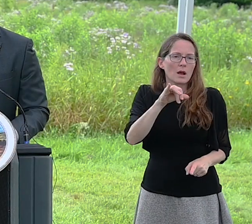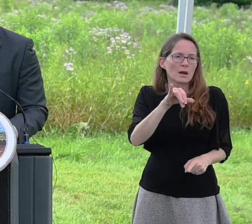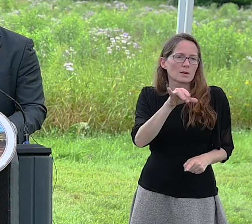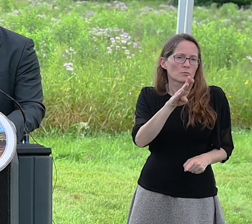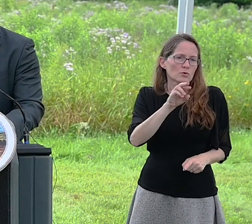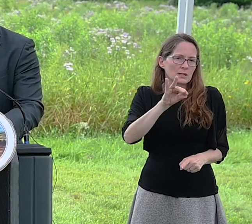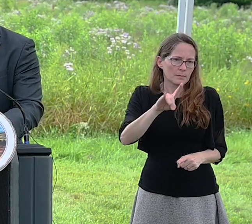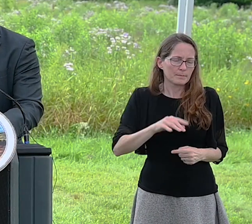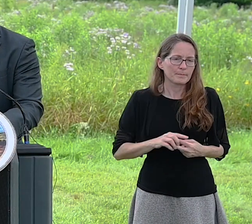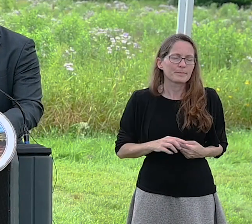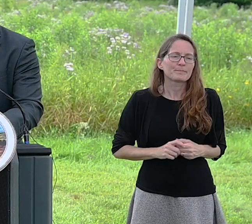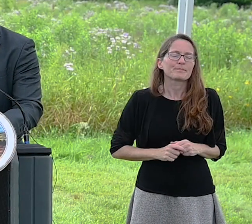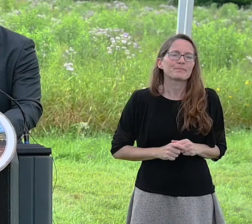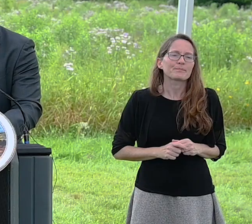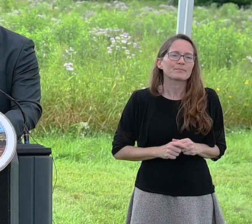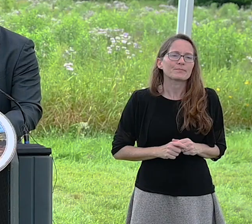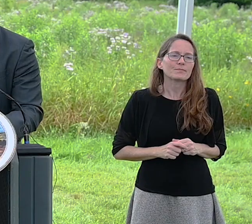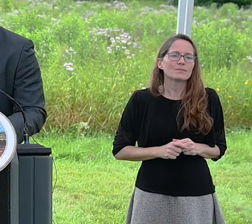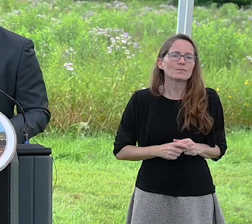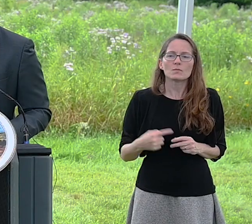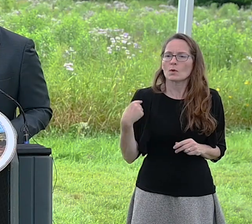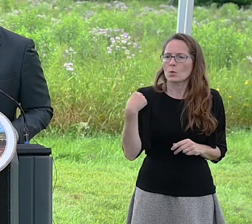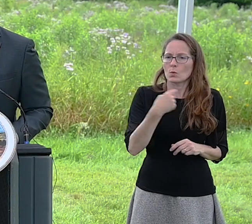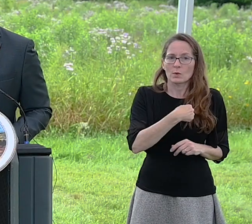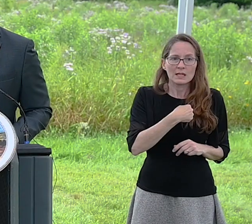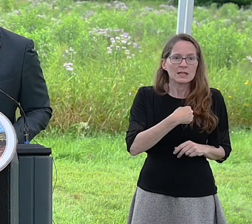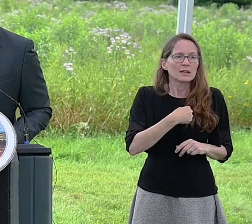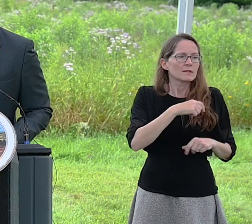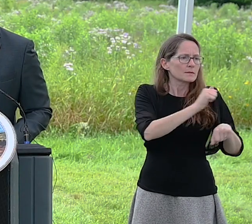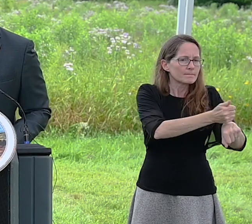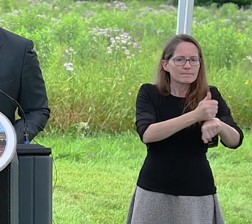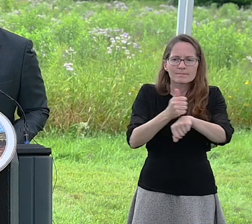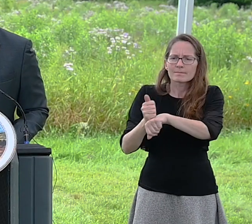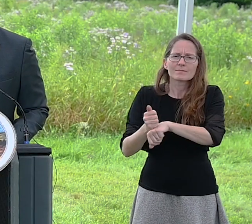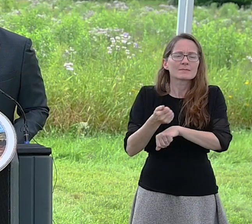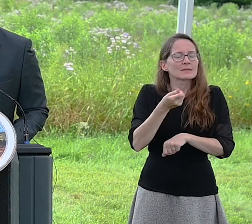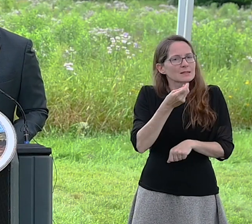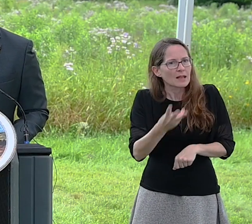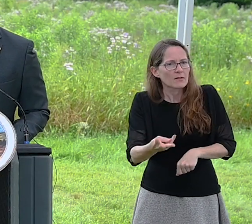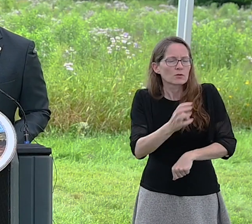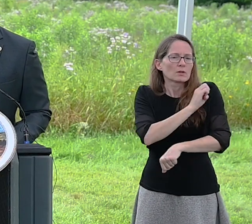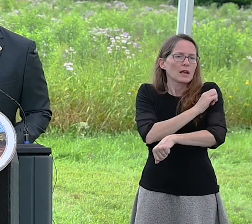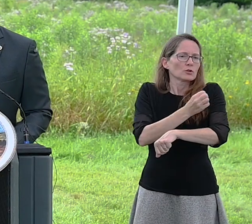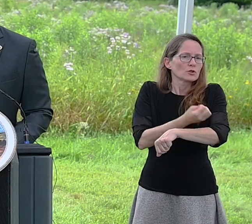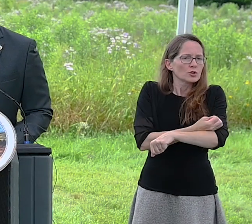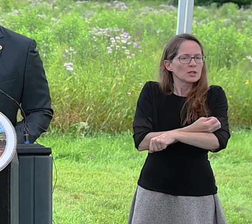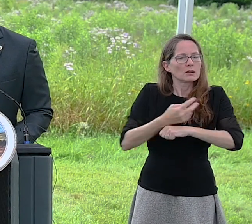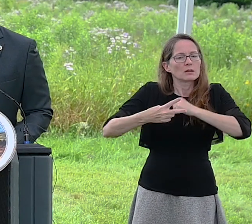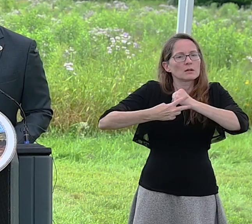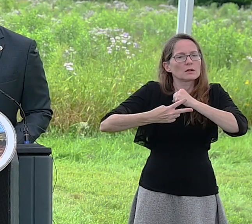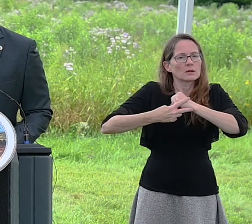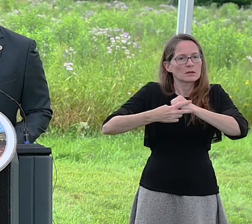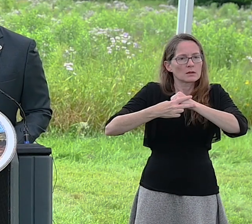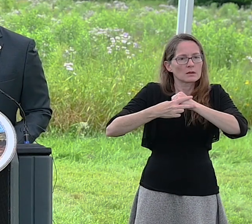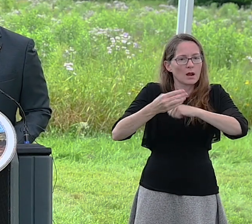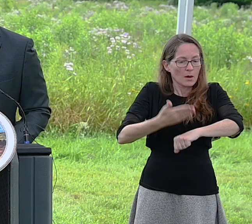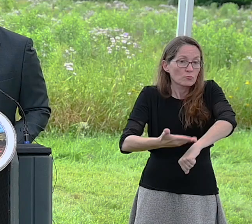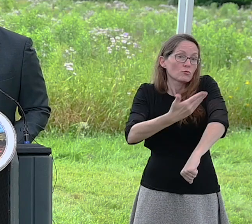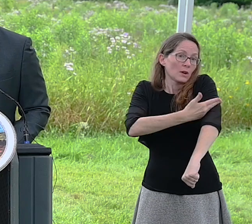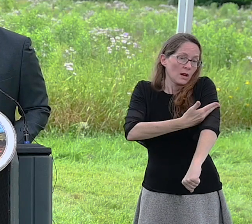We have implemented numerous energy efficiency upgrades to county buildings and replaced all of the